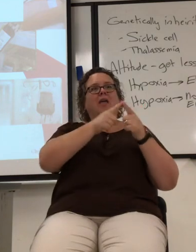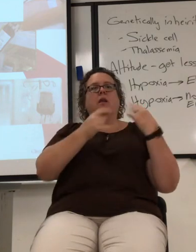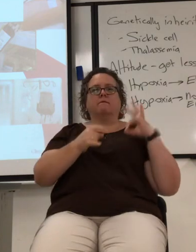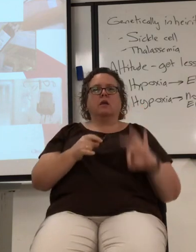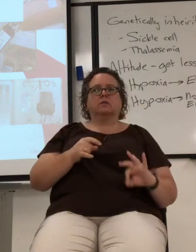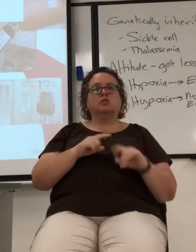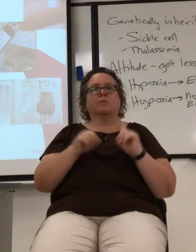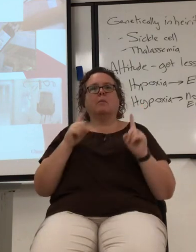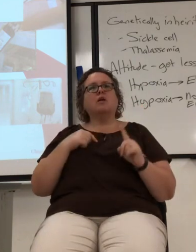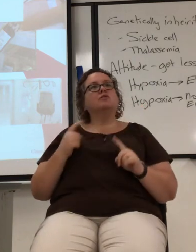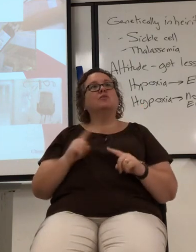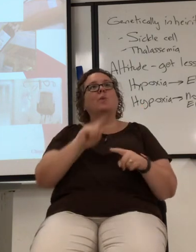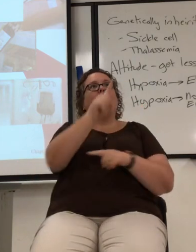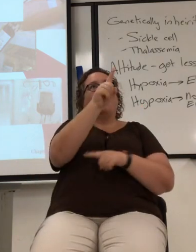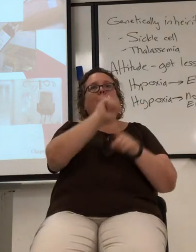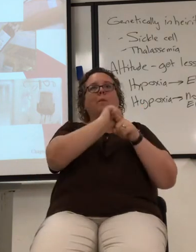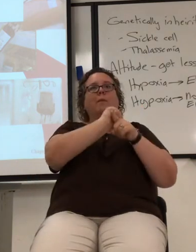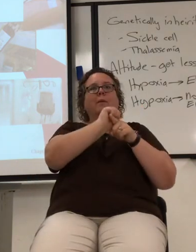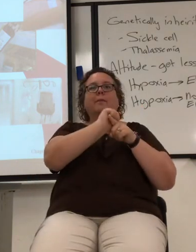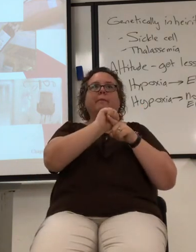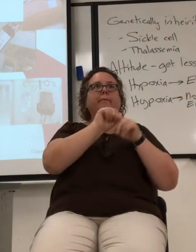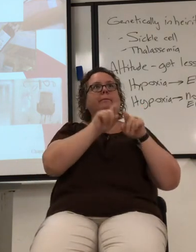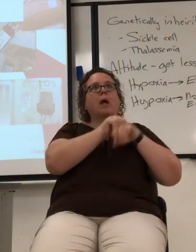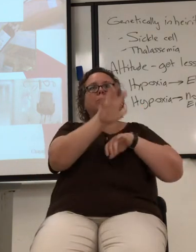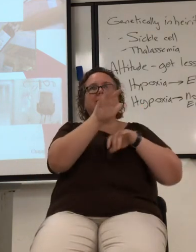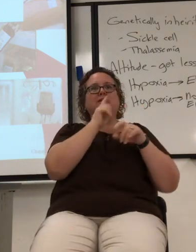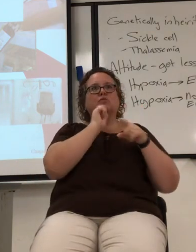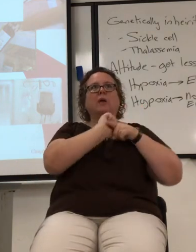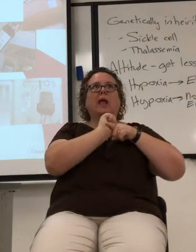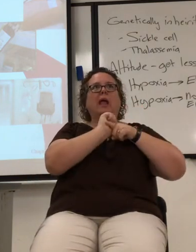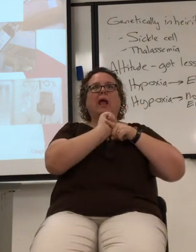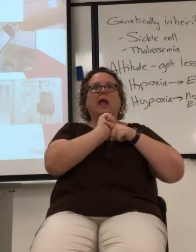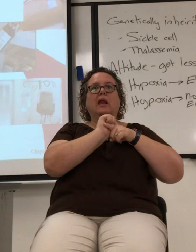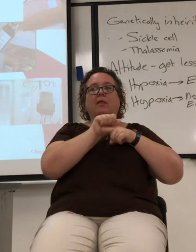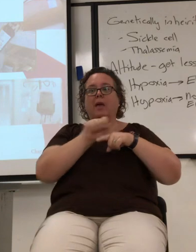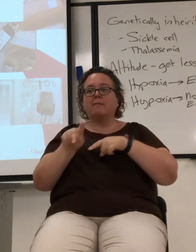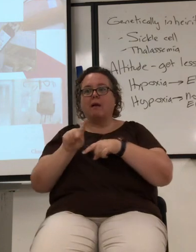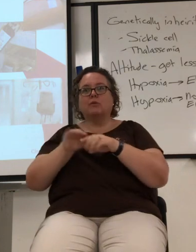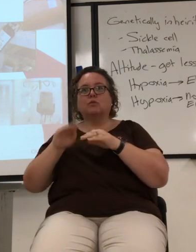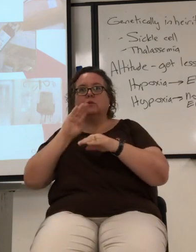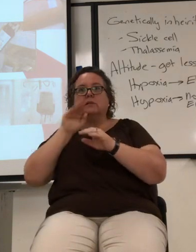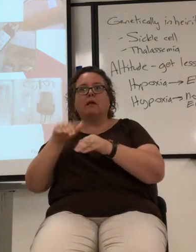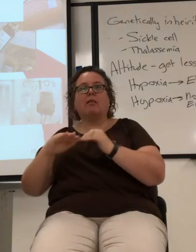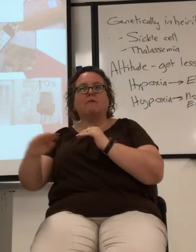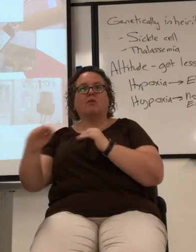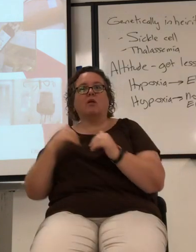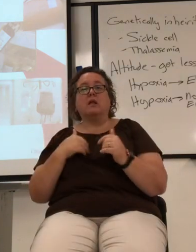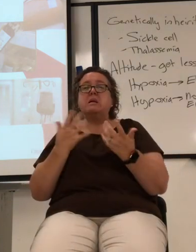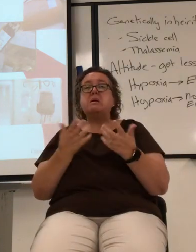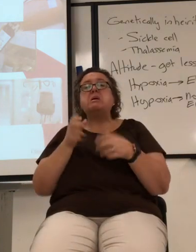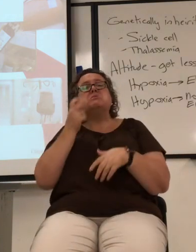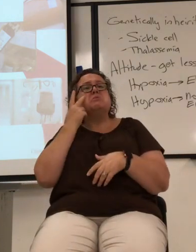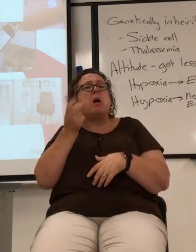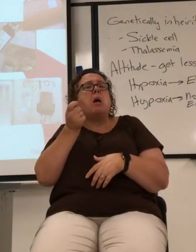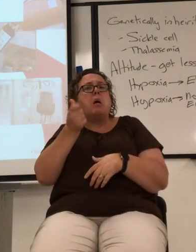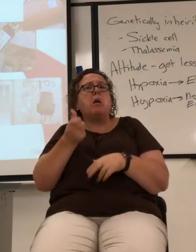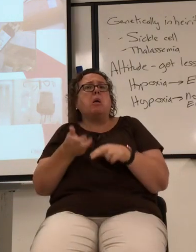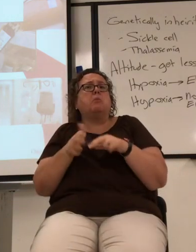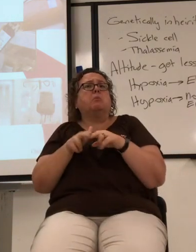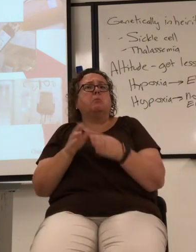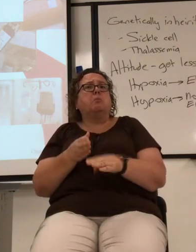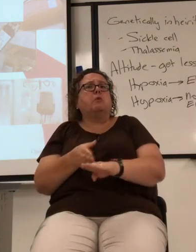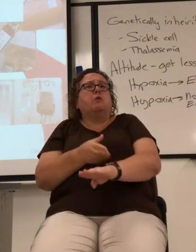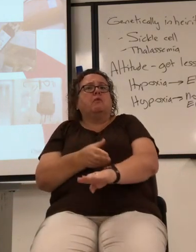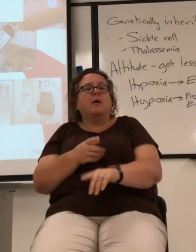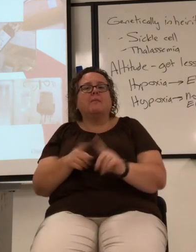just going up for a short time, not going to do it. They did see improvements, but it could just be because they were training anyways.